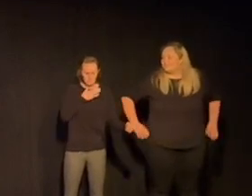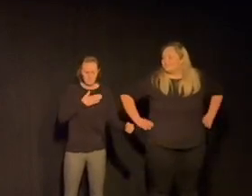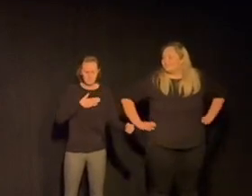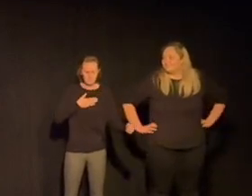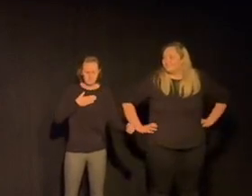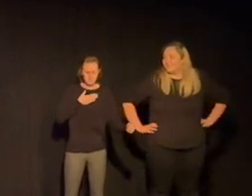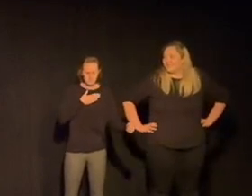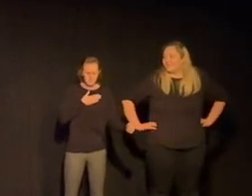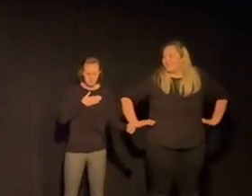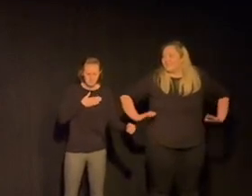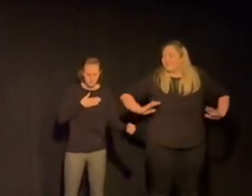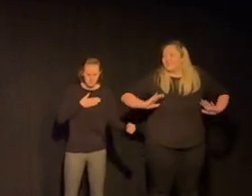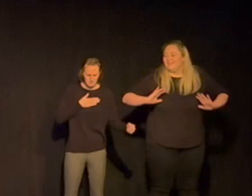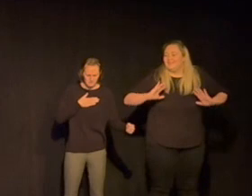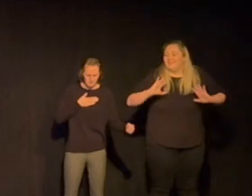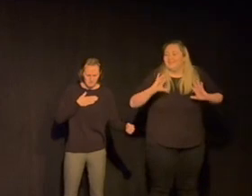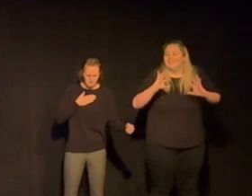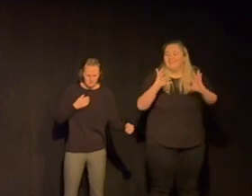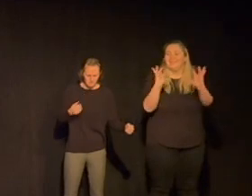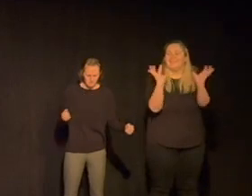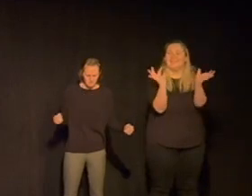please.